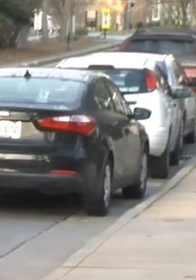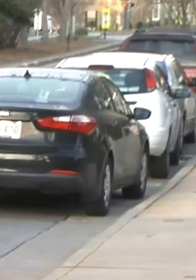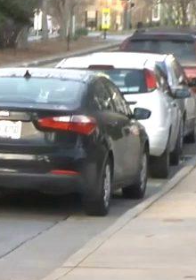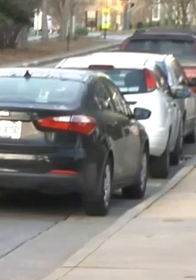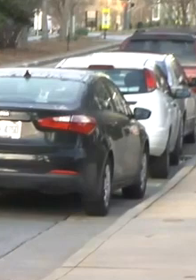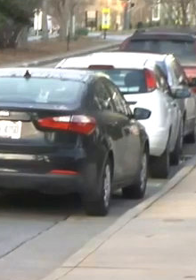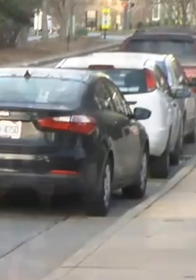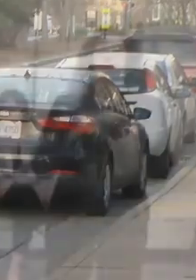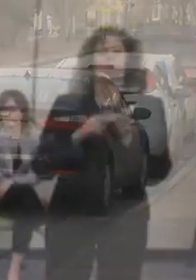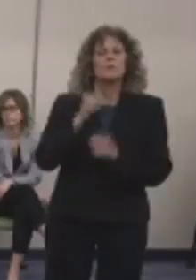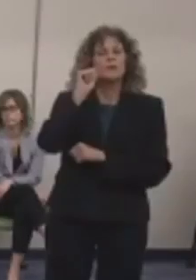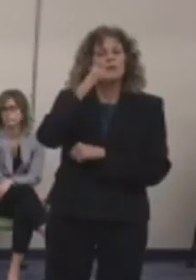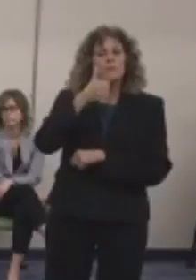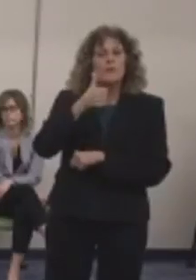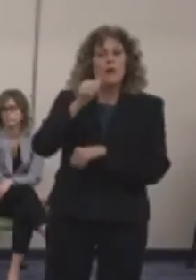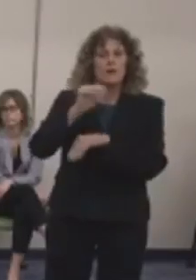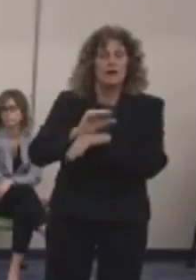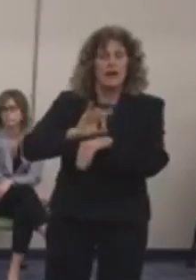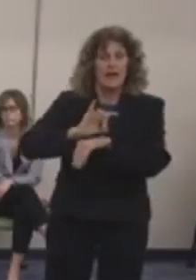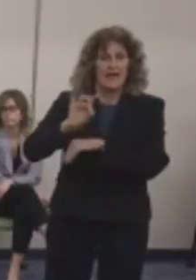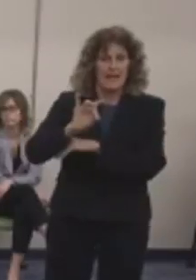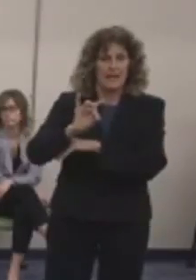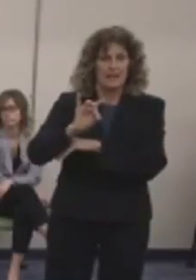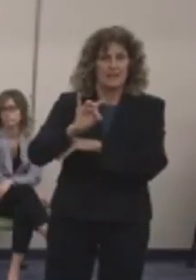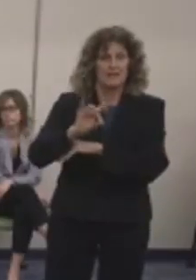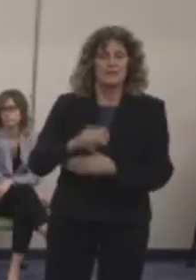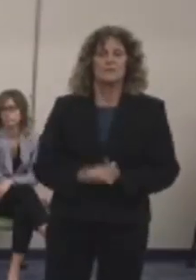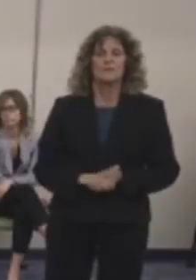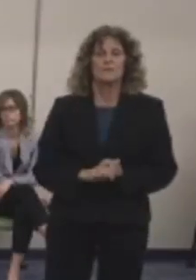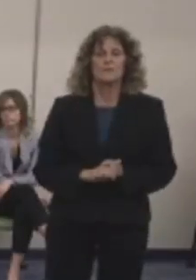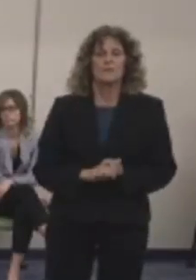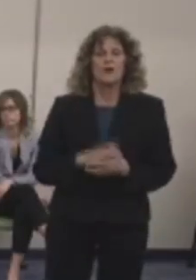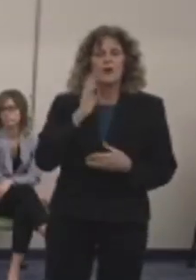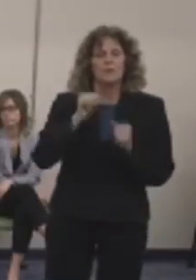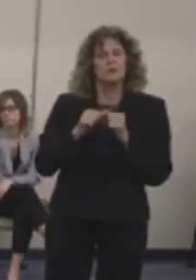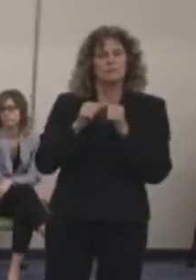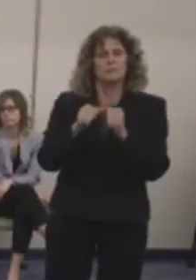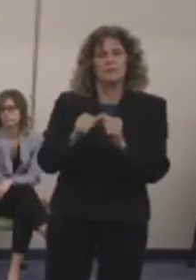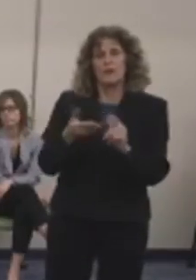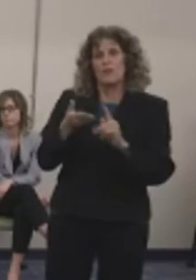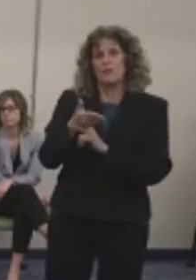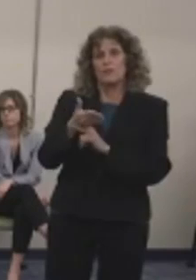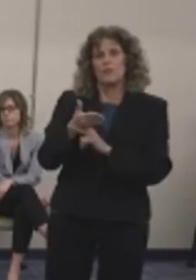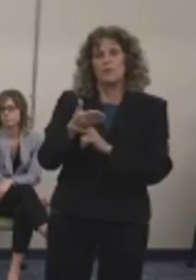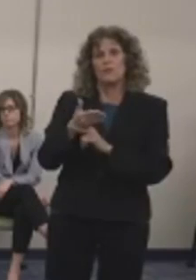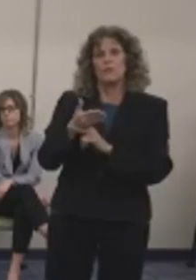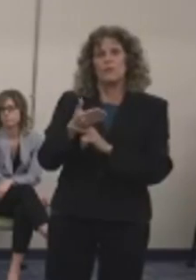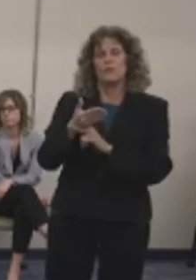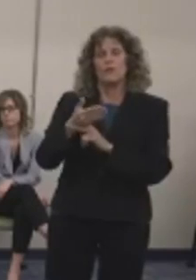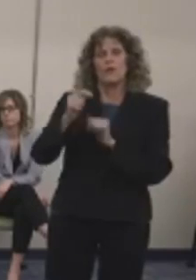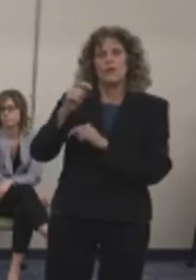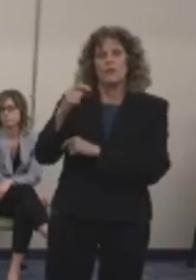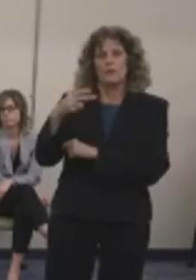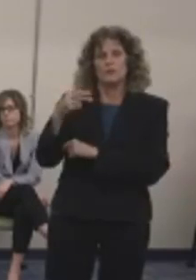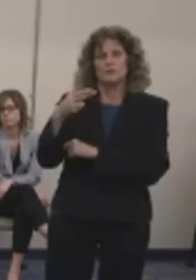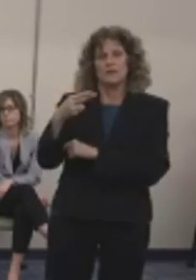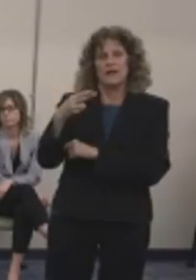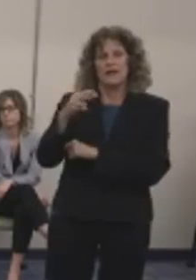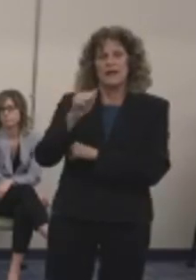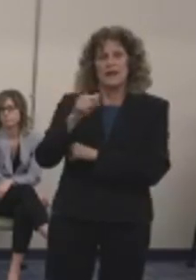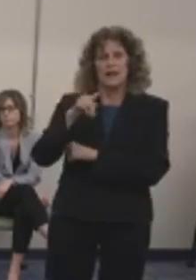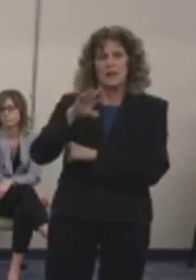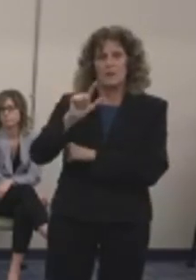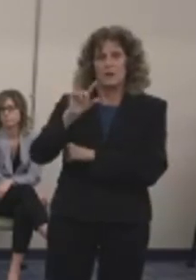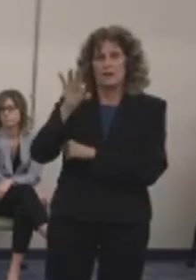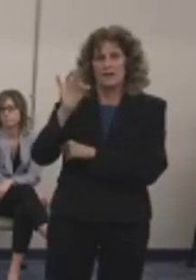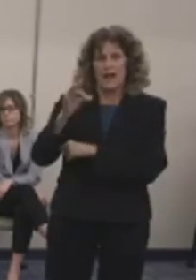rental properties, and anything relating to that. People are also asked to keep up social distancing, as we've been talking about all morning long, and that